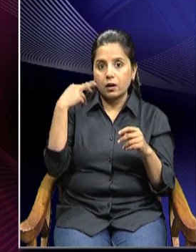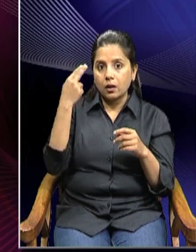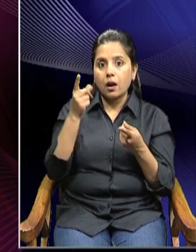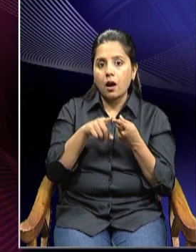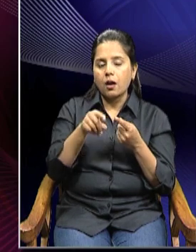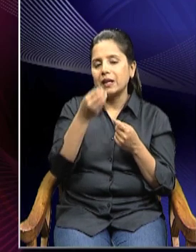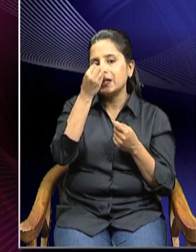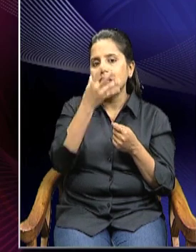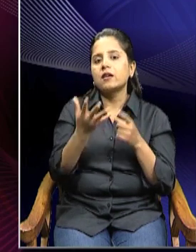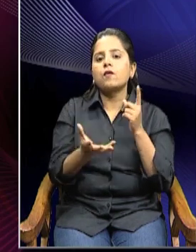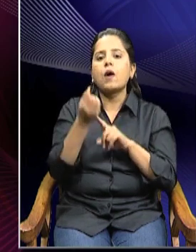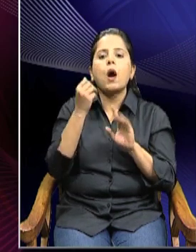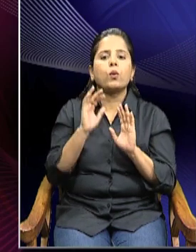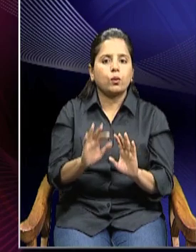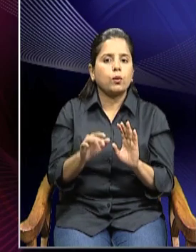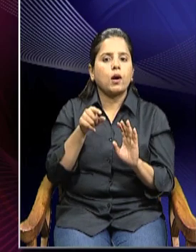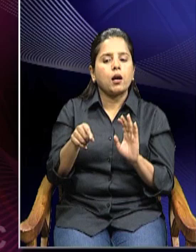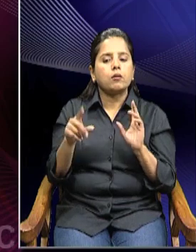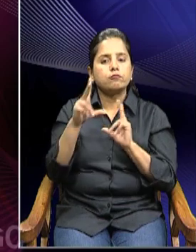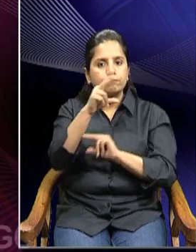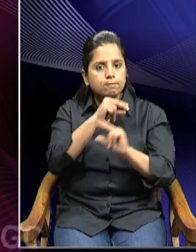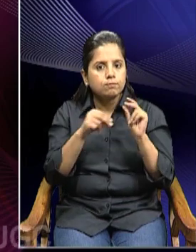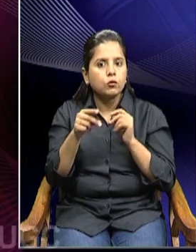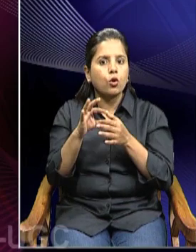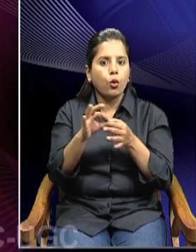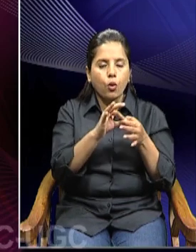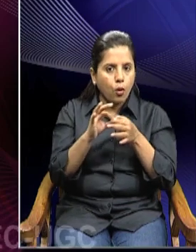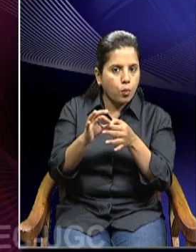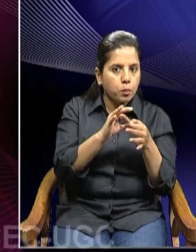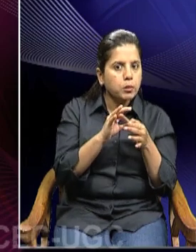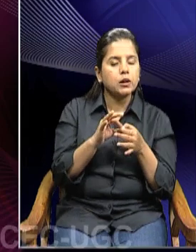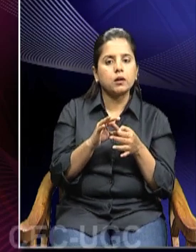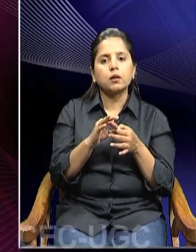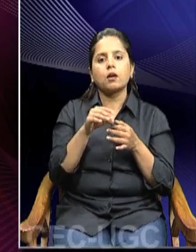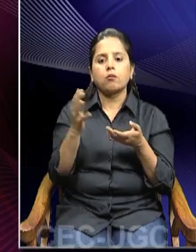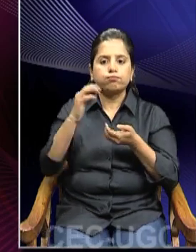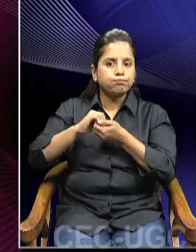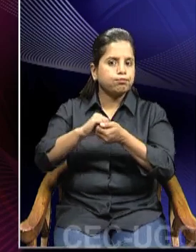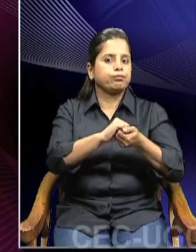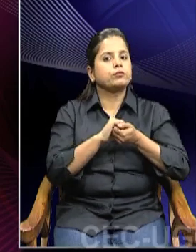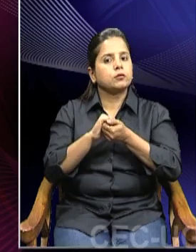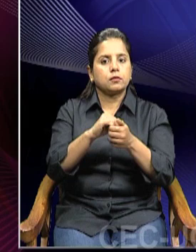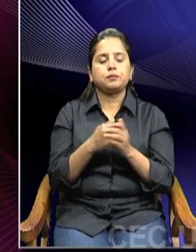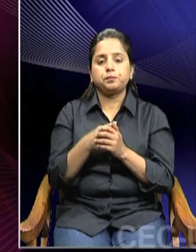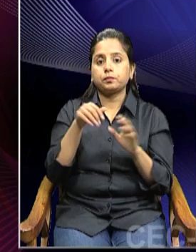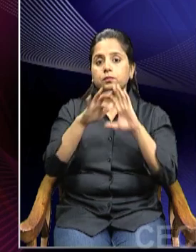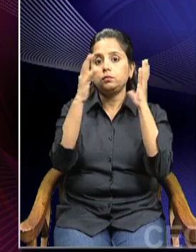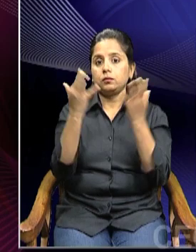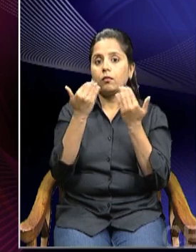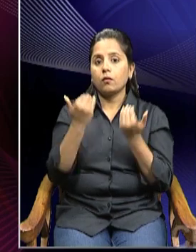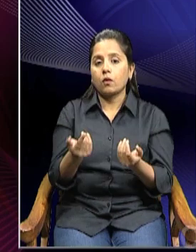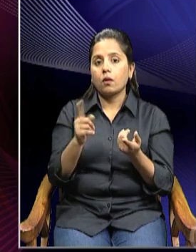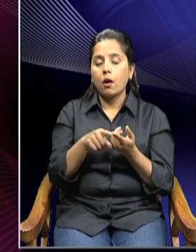it easier to interact, to cooperate and to collaborate. The world is